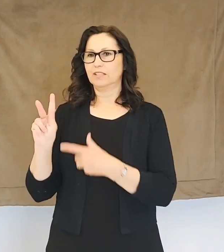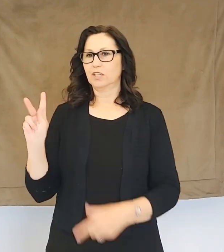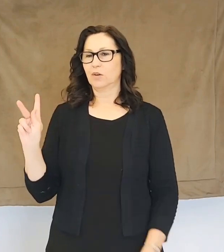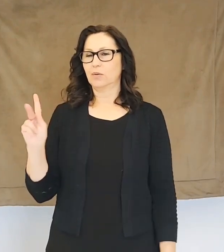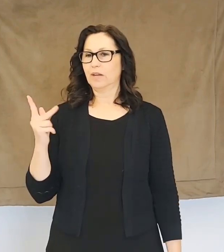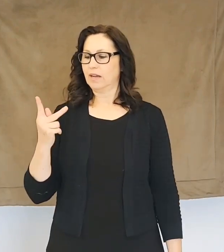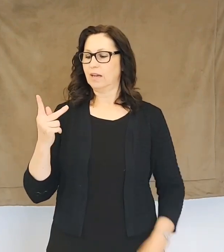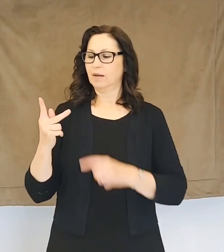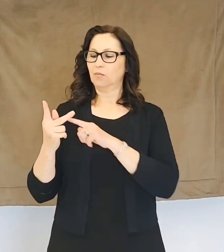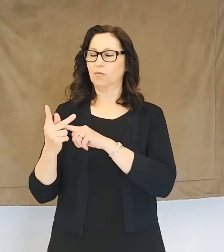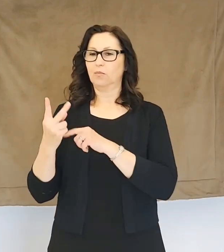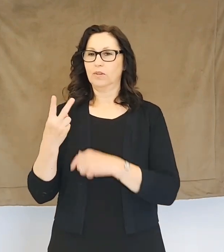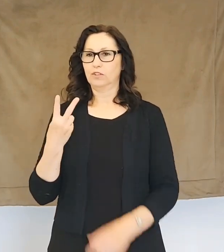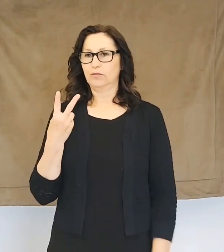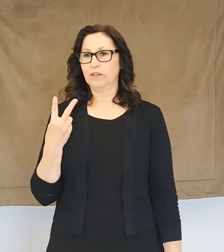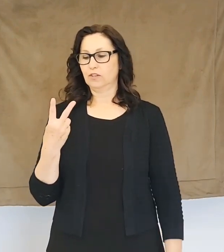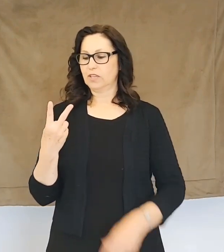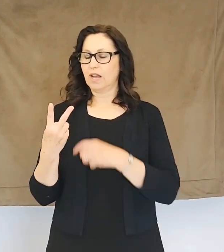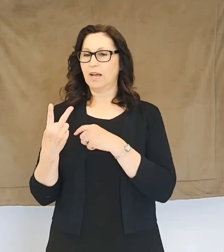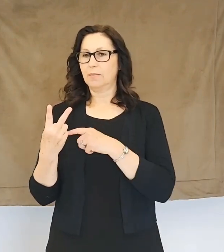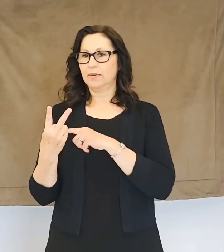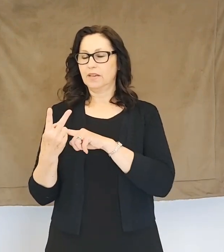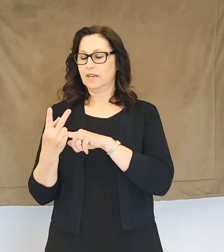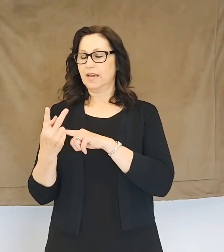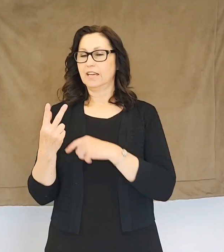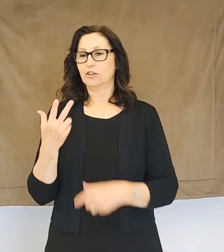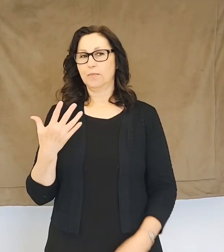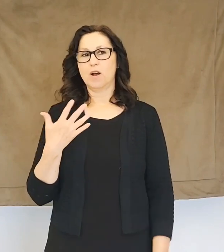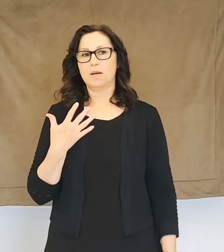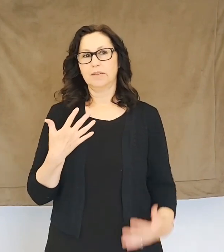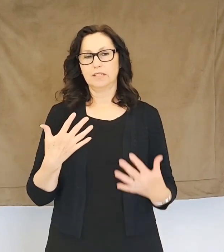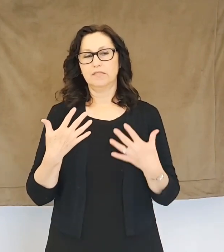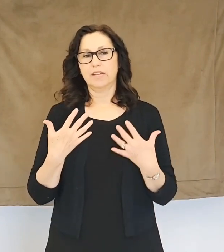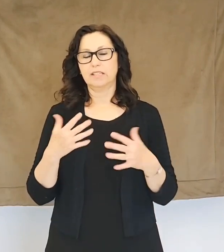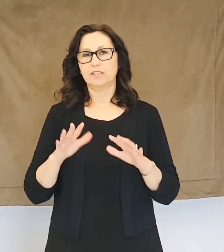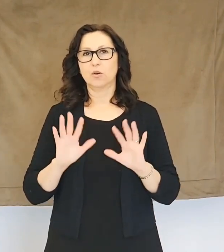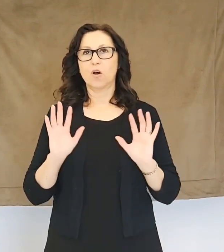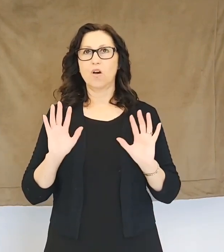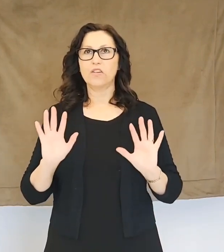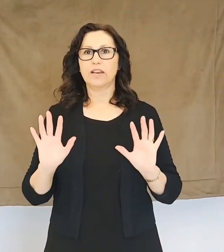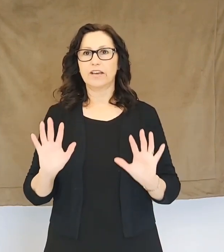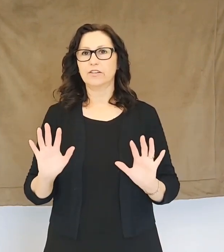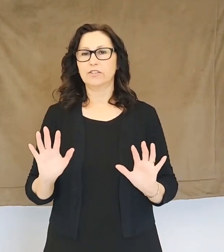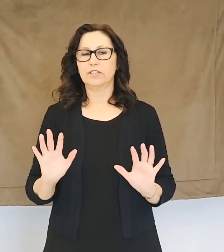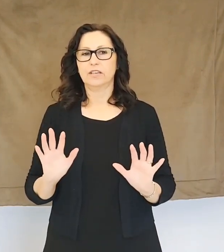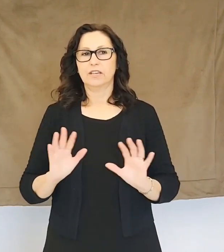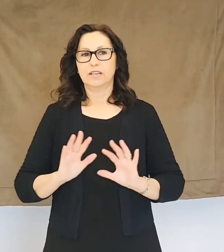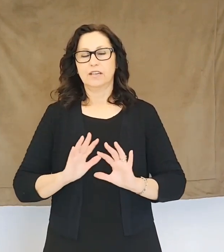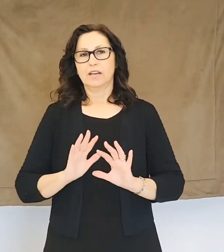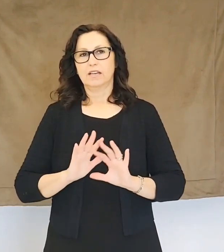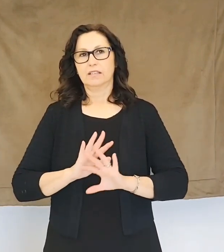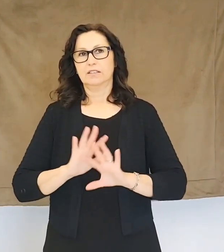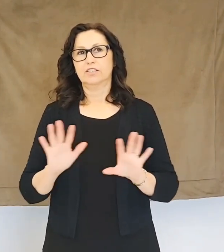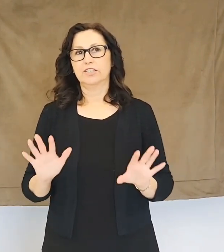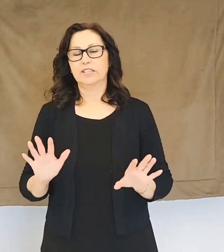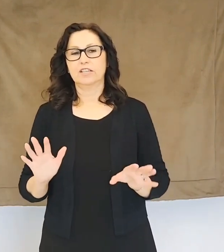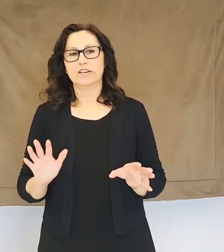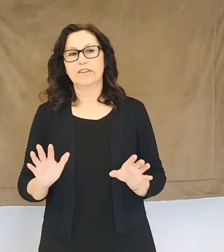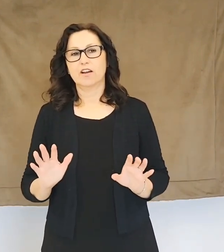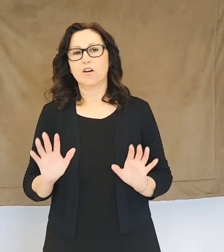So two fingers up, and your palm is facing. So all the letters, just to clarify, all